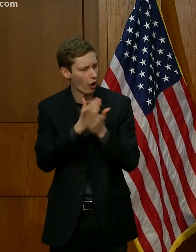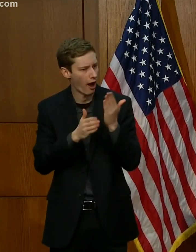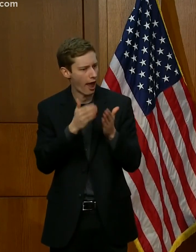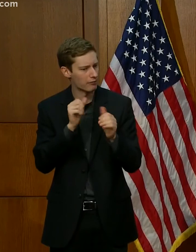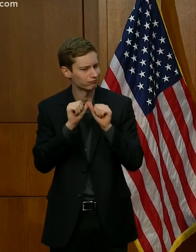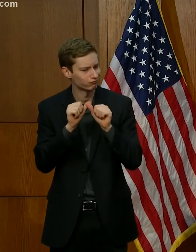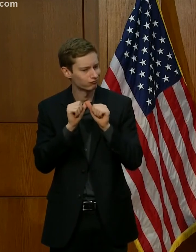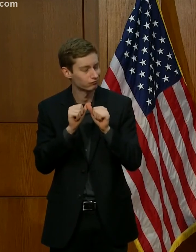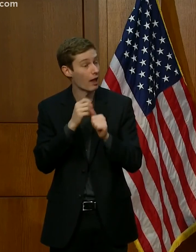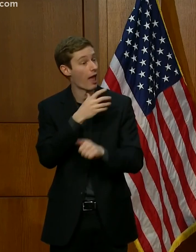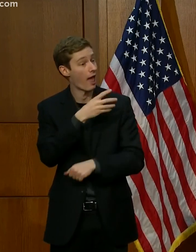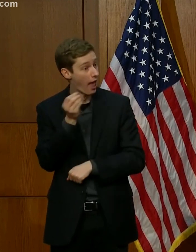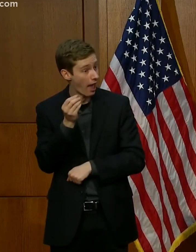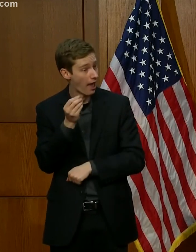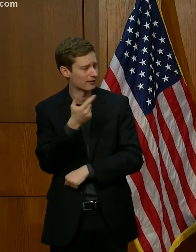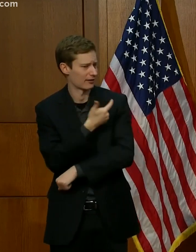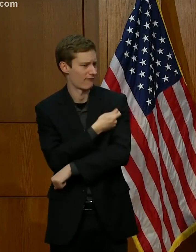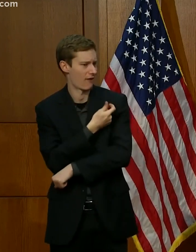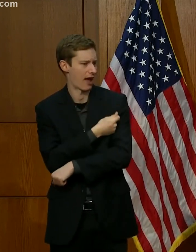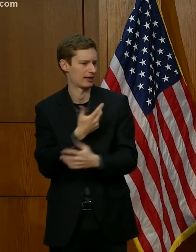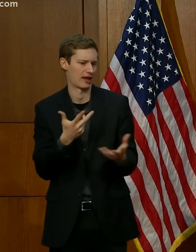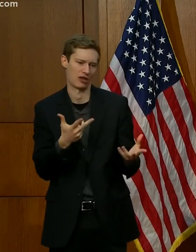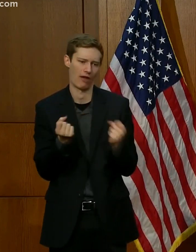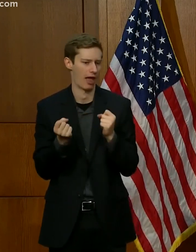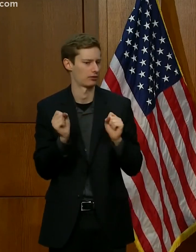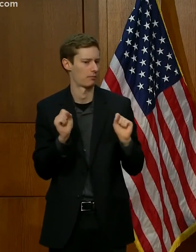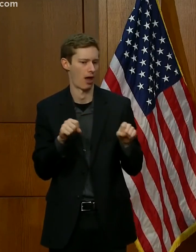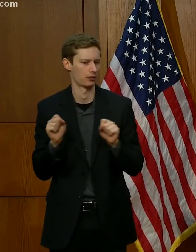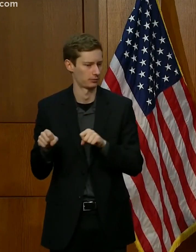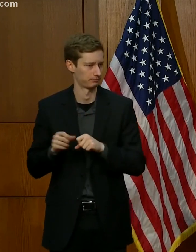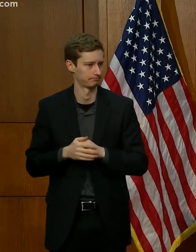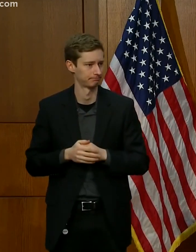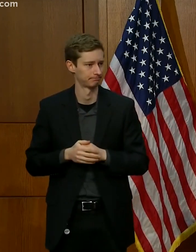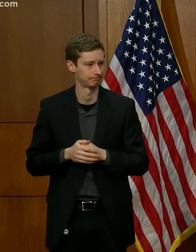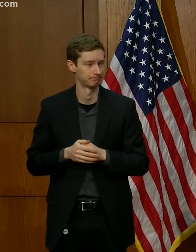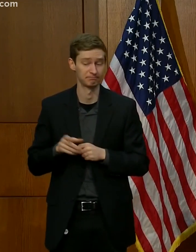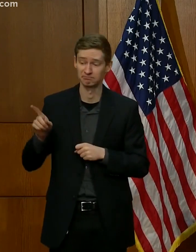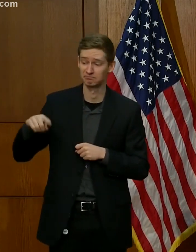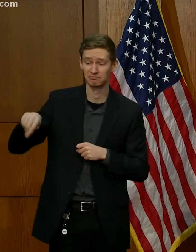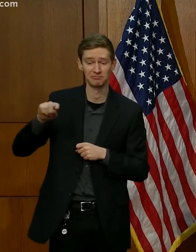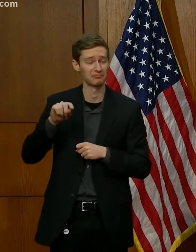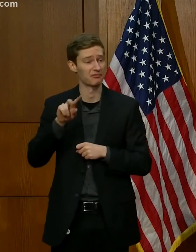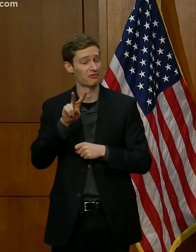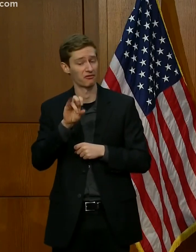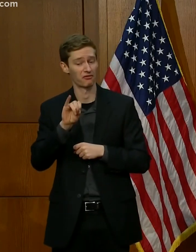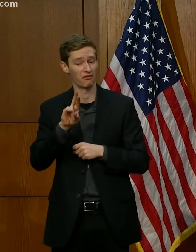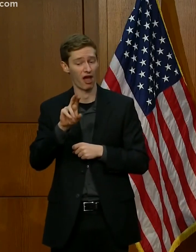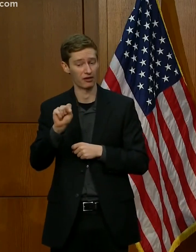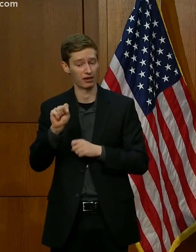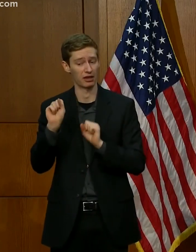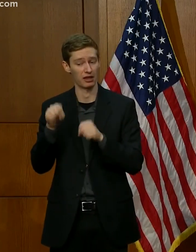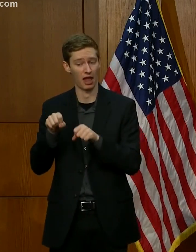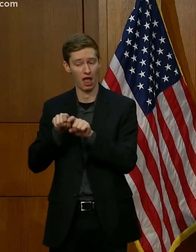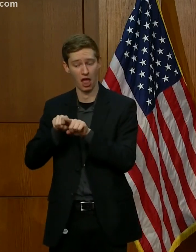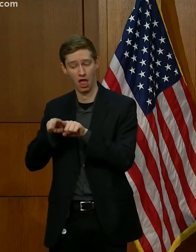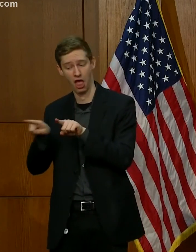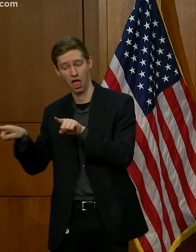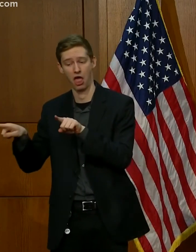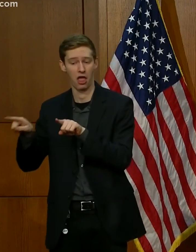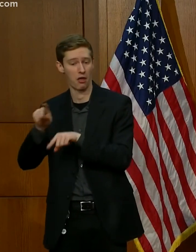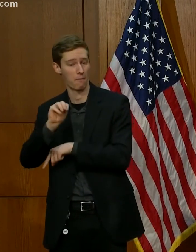also get vaccinated as quickly as we can. These viruses, in order to mutate, which we know they do, they need a